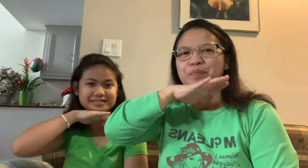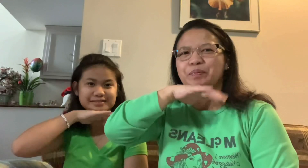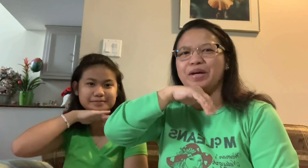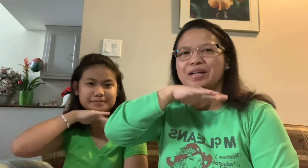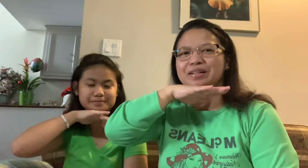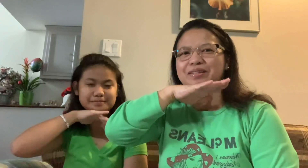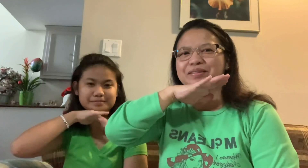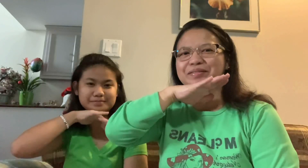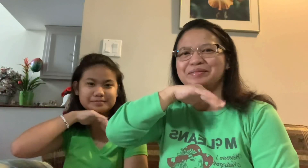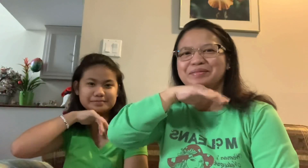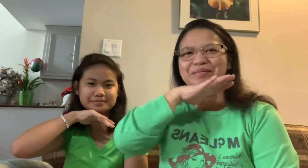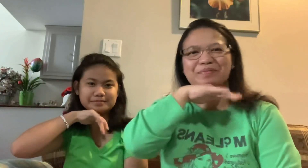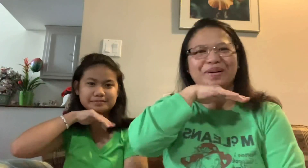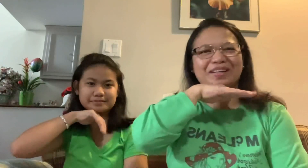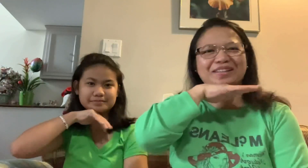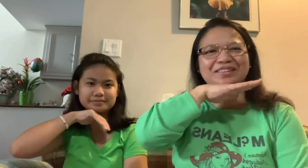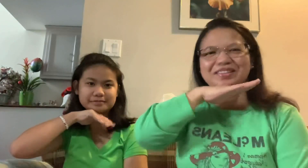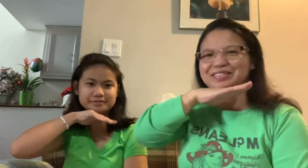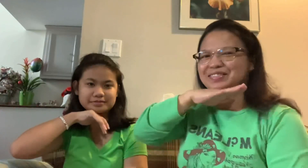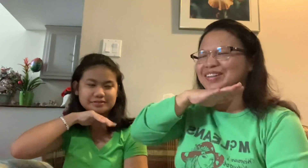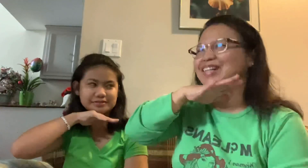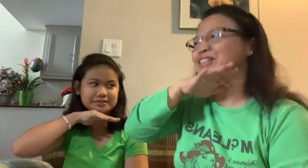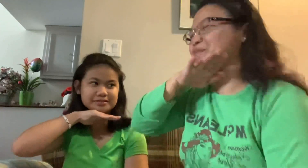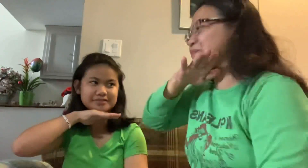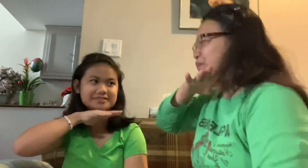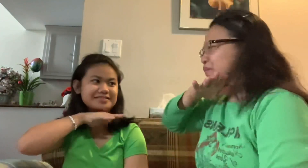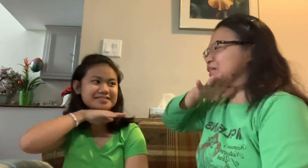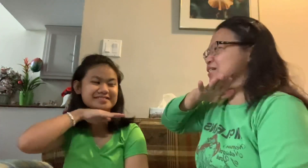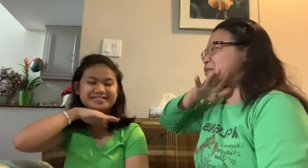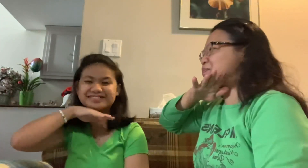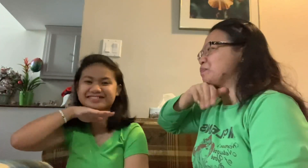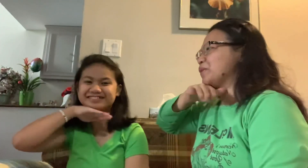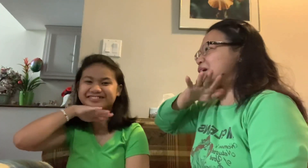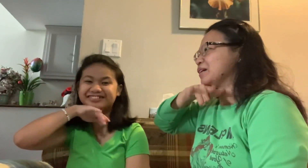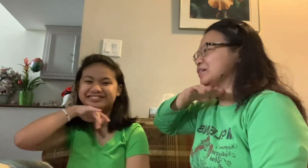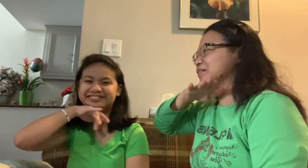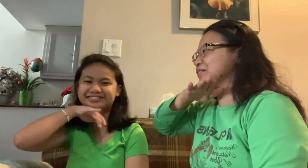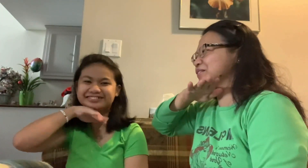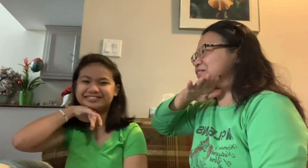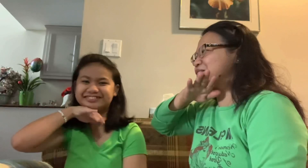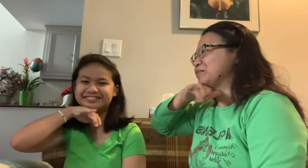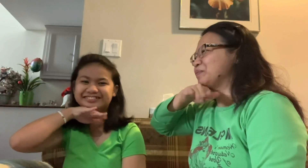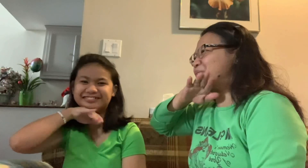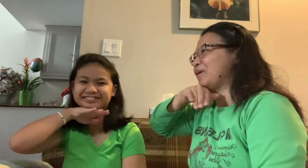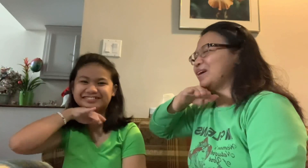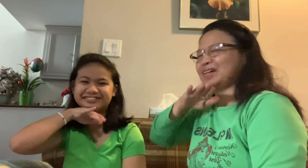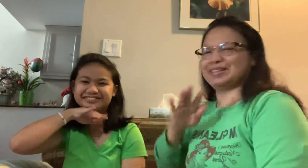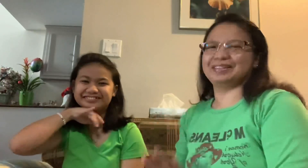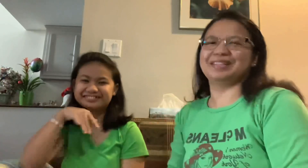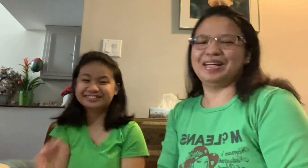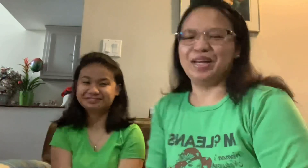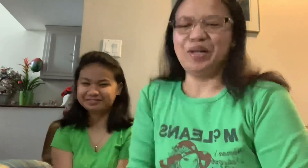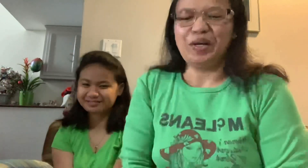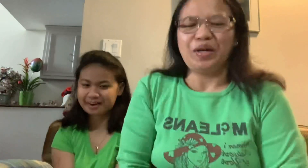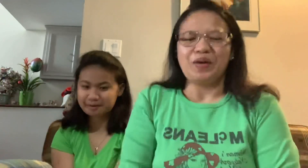pig. Pig. Look at her for me. So pig. Pig.